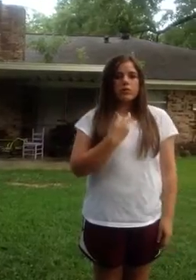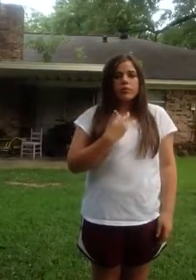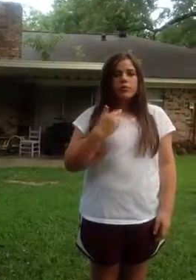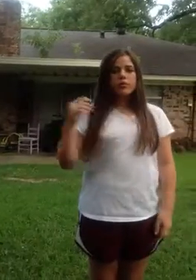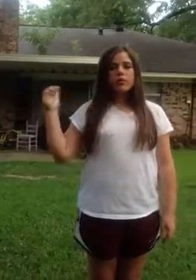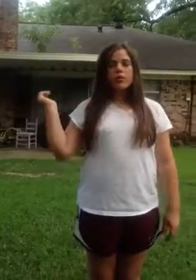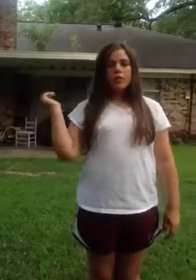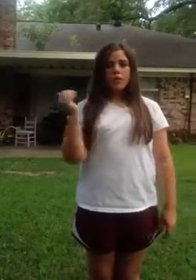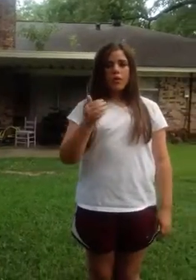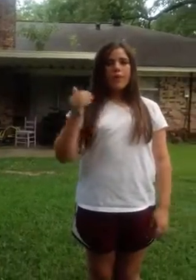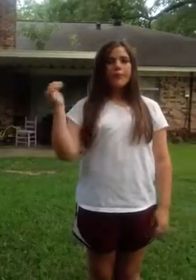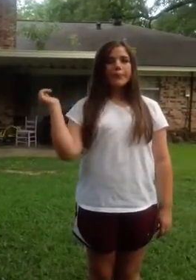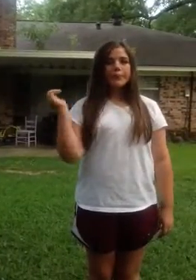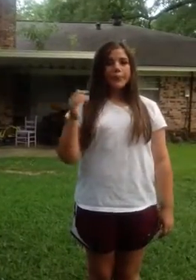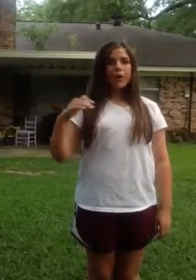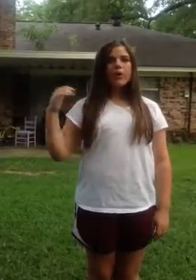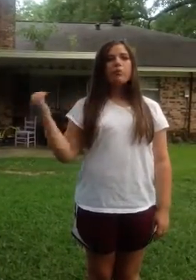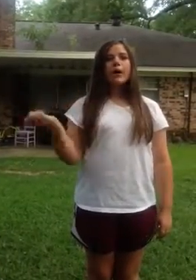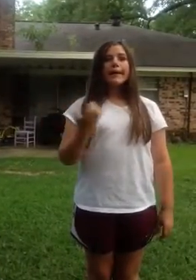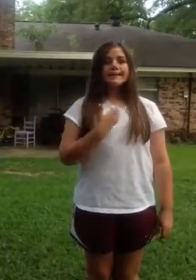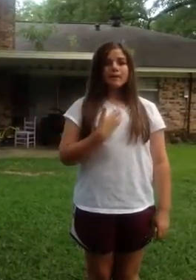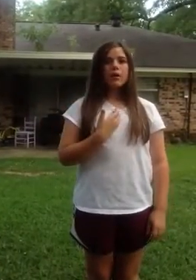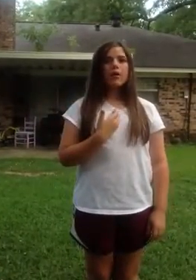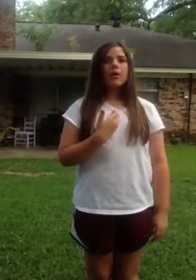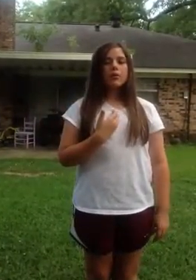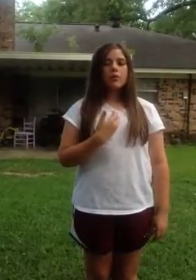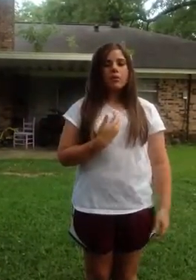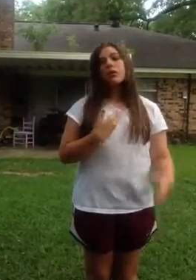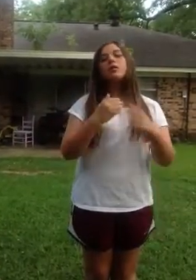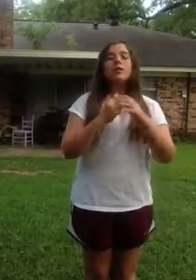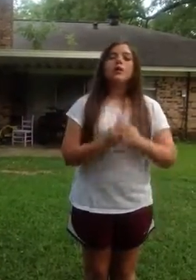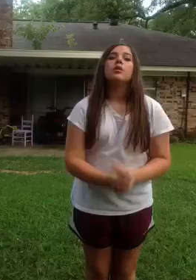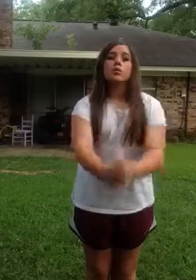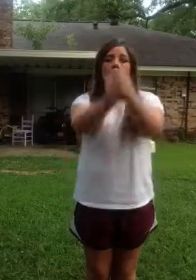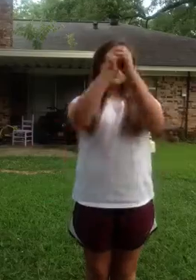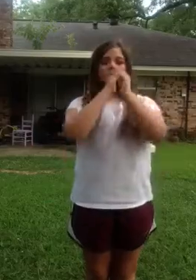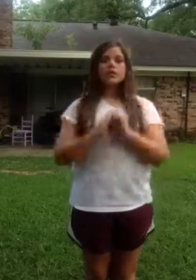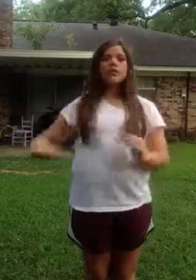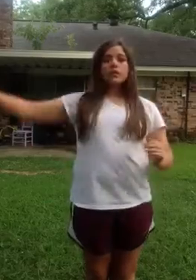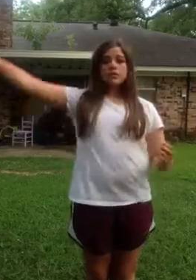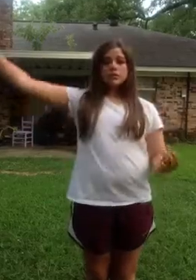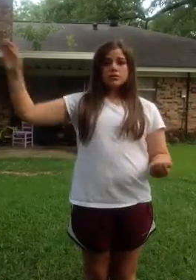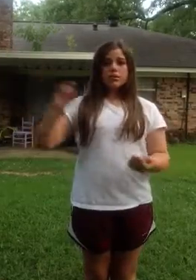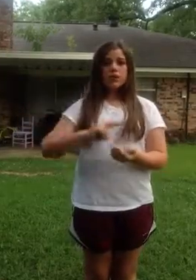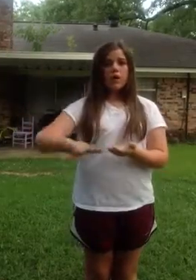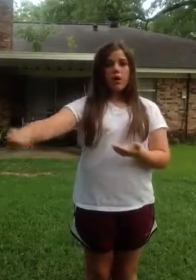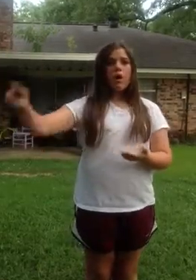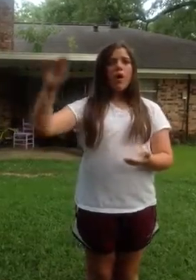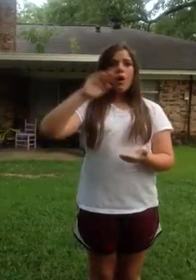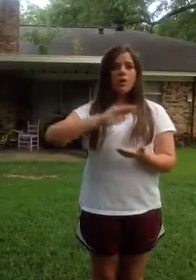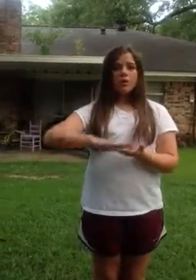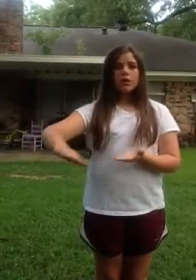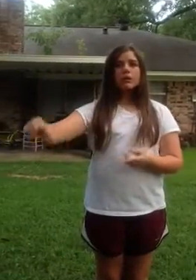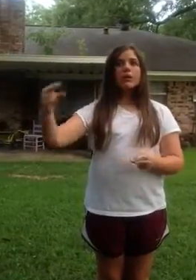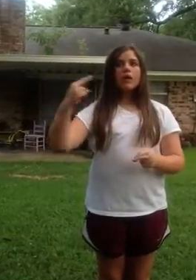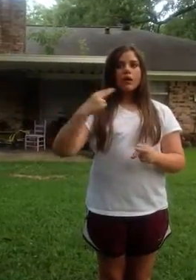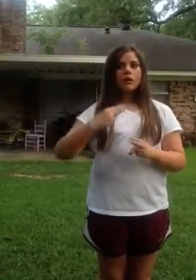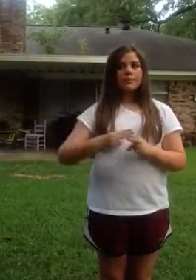Oh my soul Worship His holy name